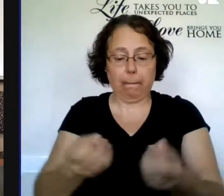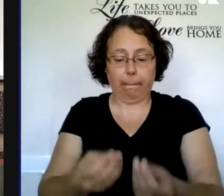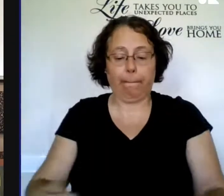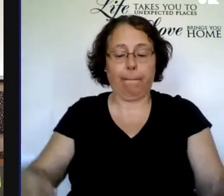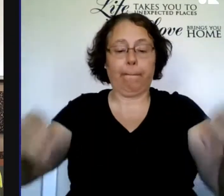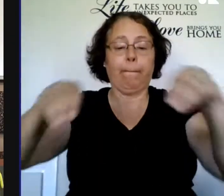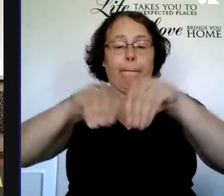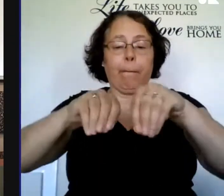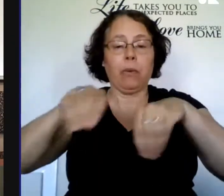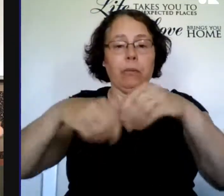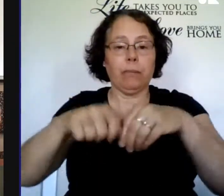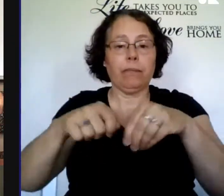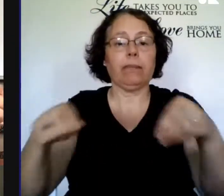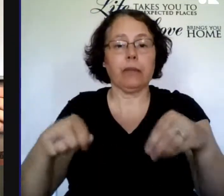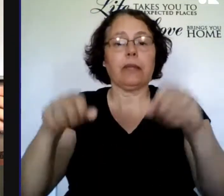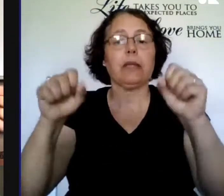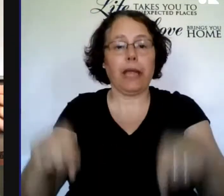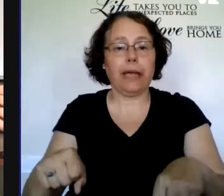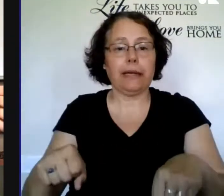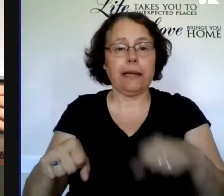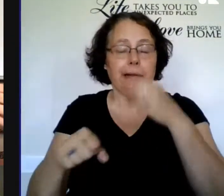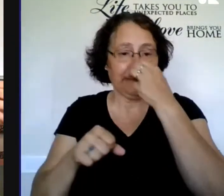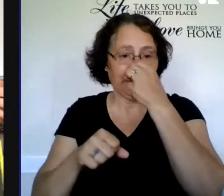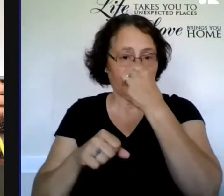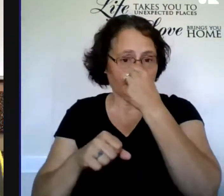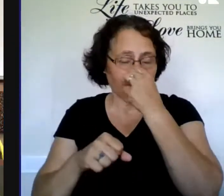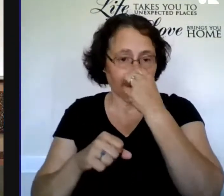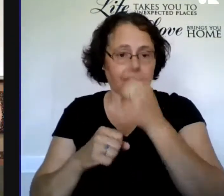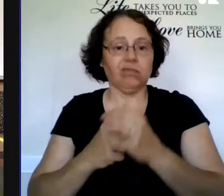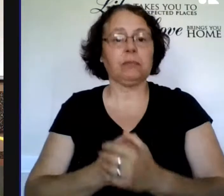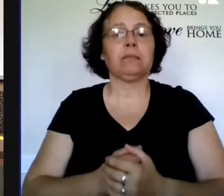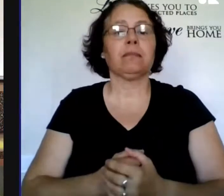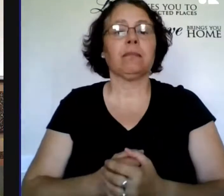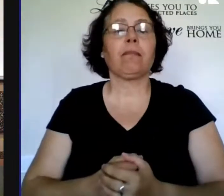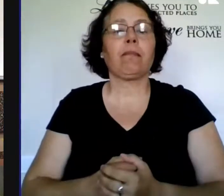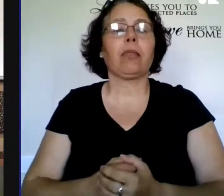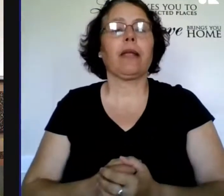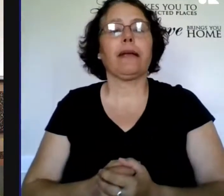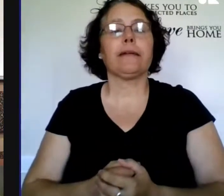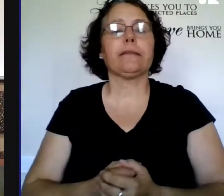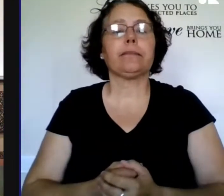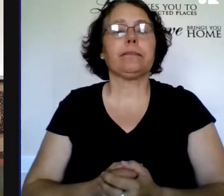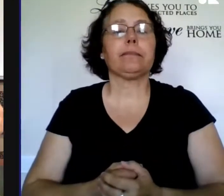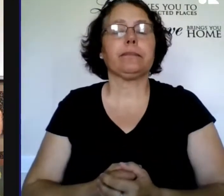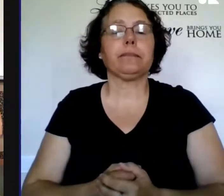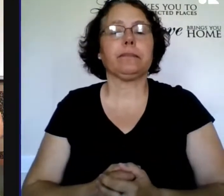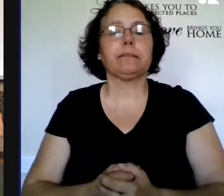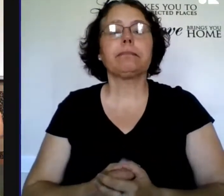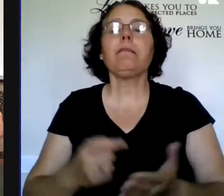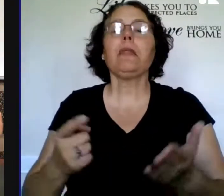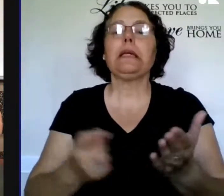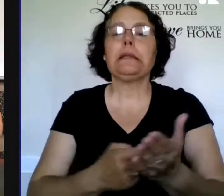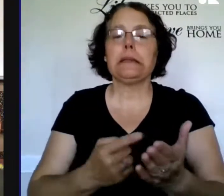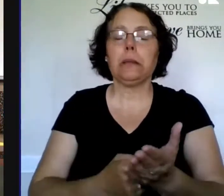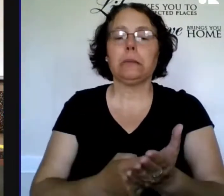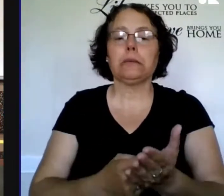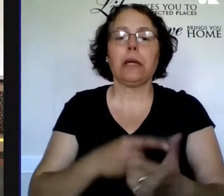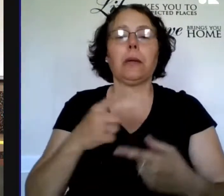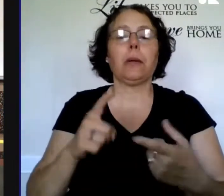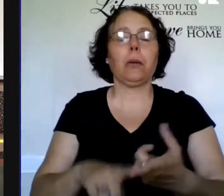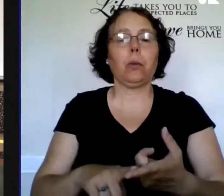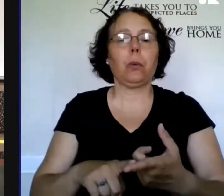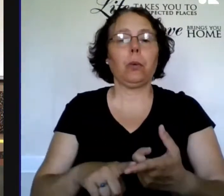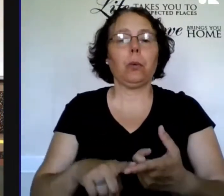necklace, we'll purposely put out different materials, things that are a little bit thicker that have an end so